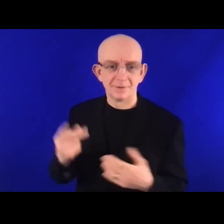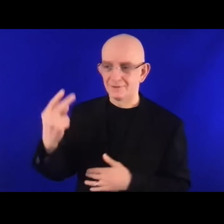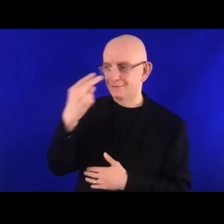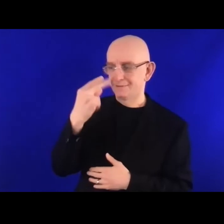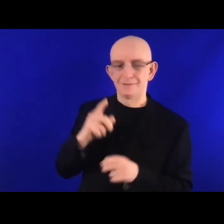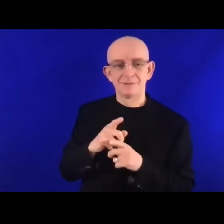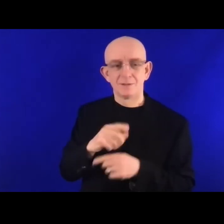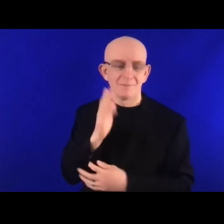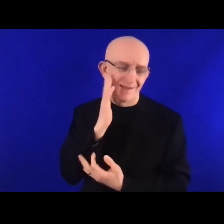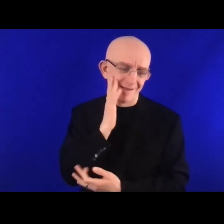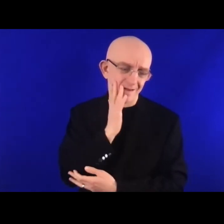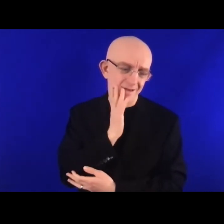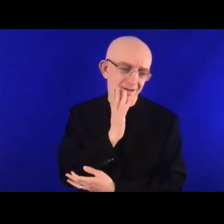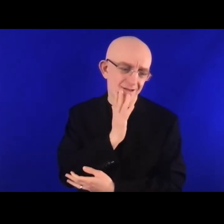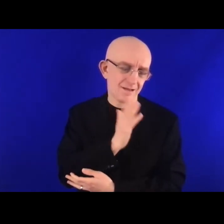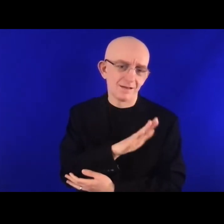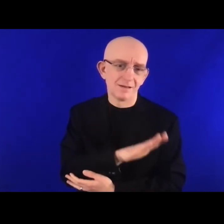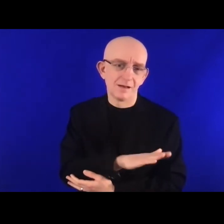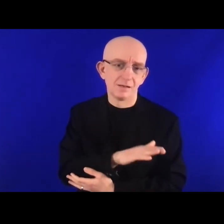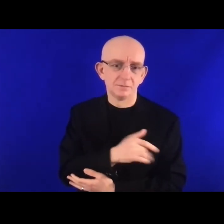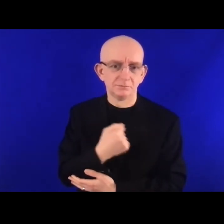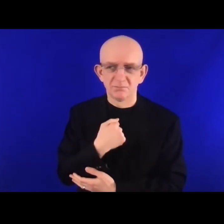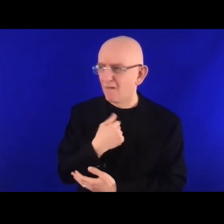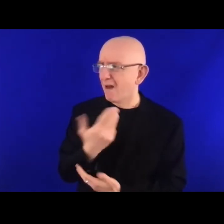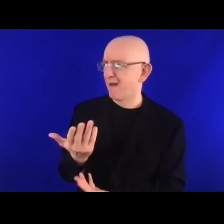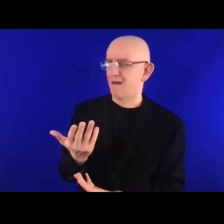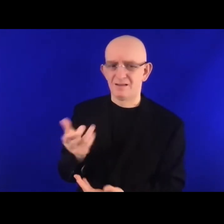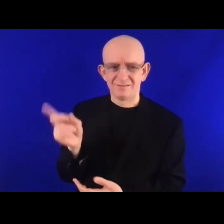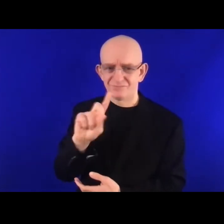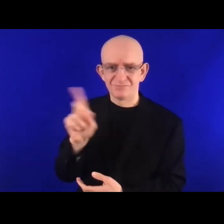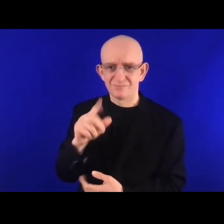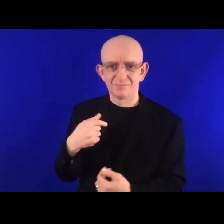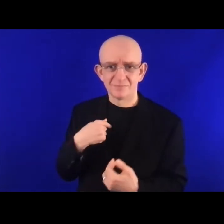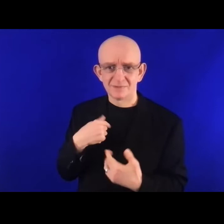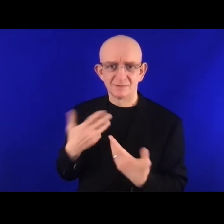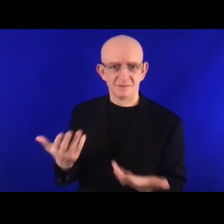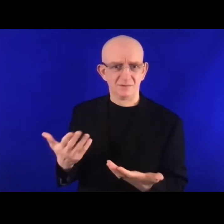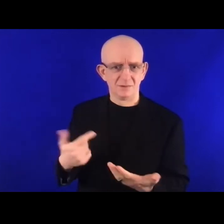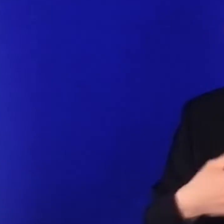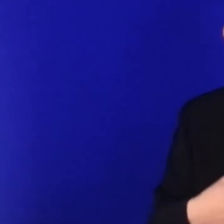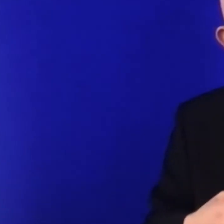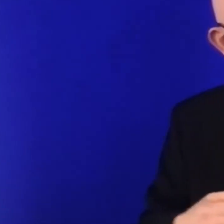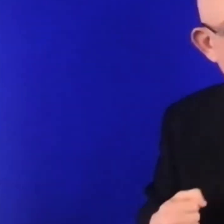well, because we work in empowering ourselves and how to change the society.